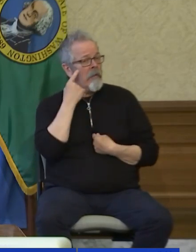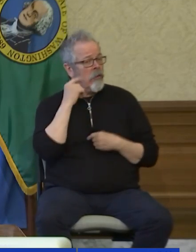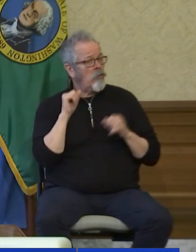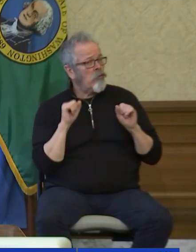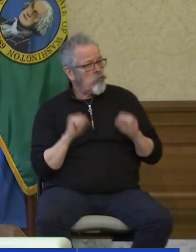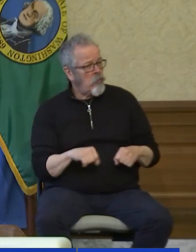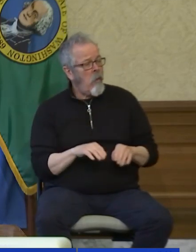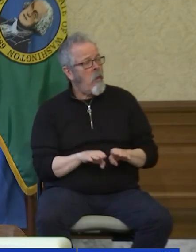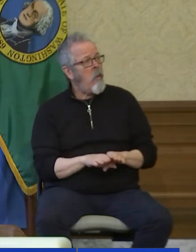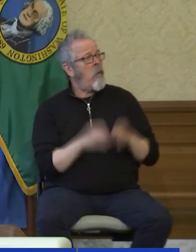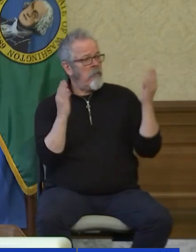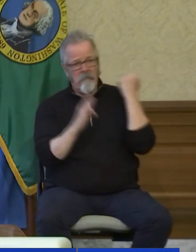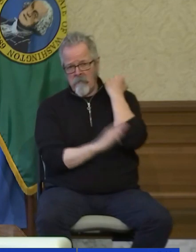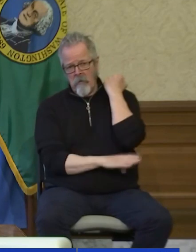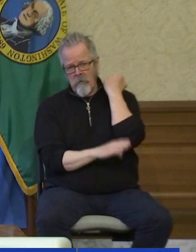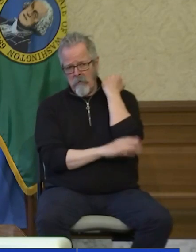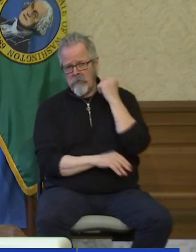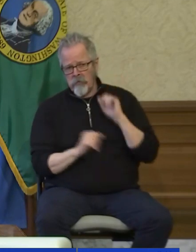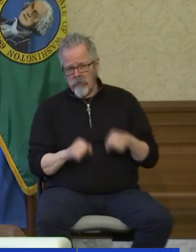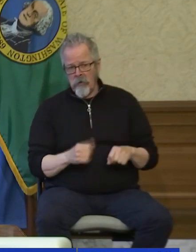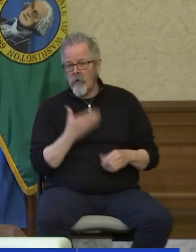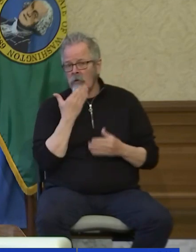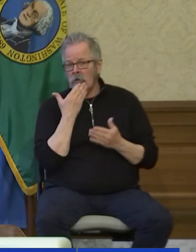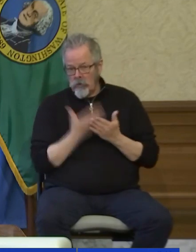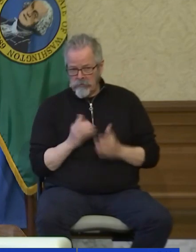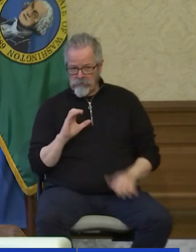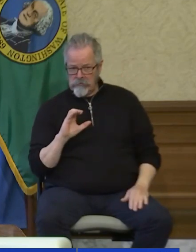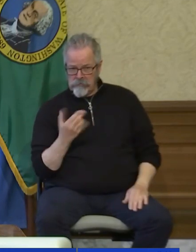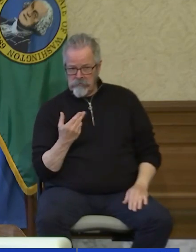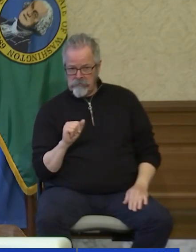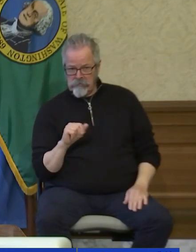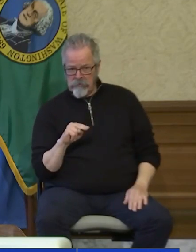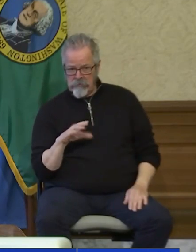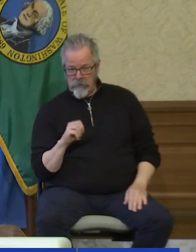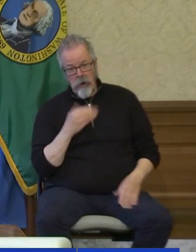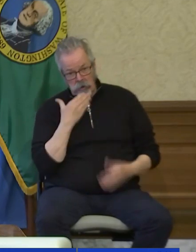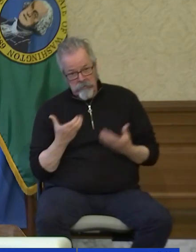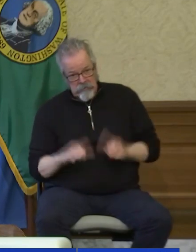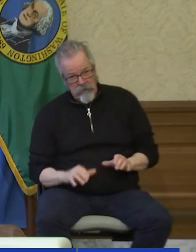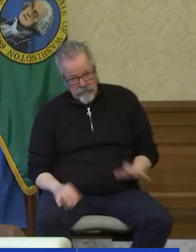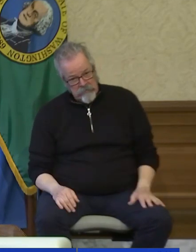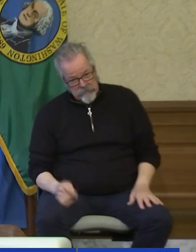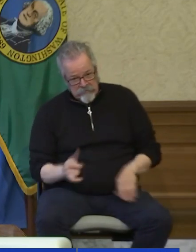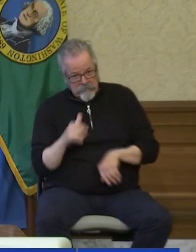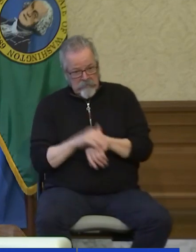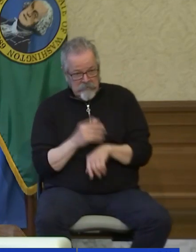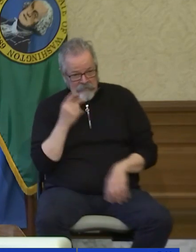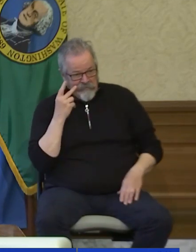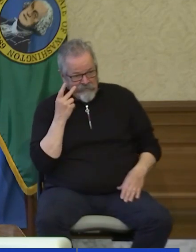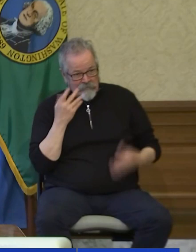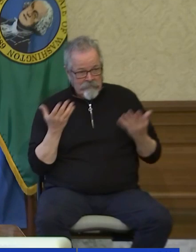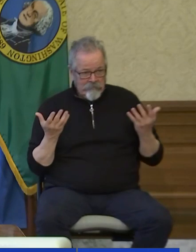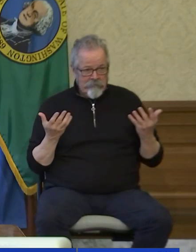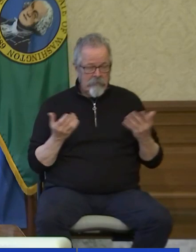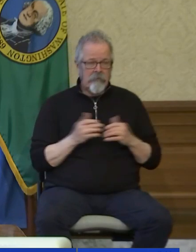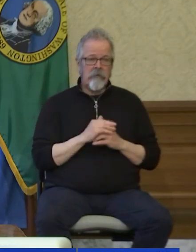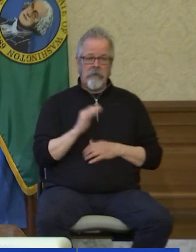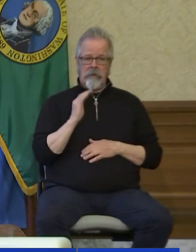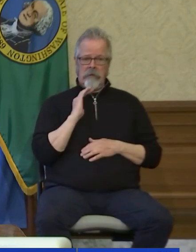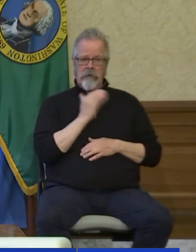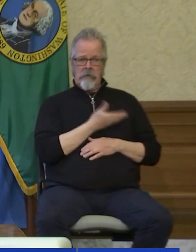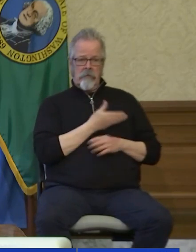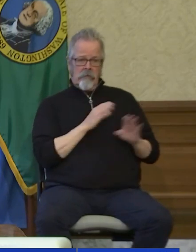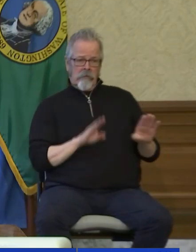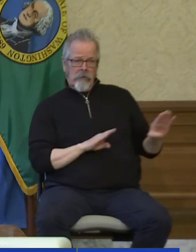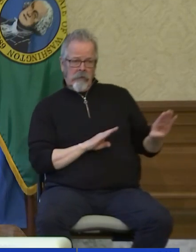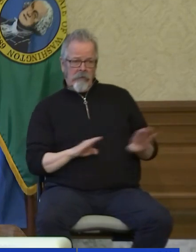if Washingtonians abide by this phased approach, we will both reopen our economy and we